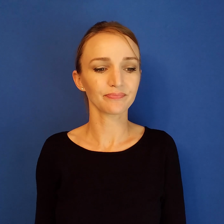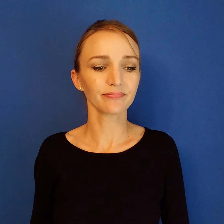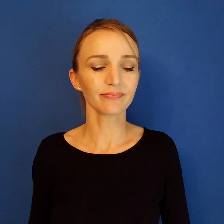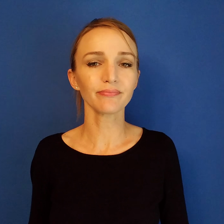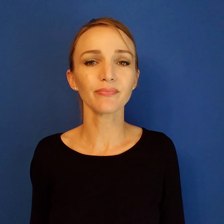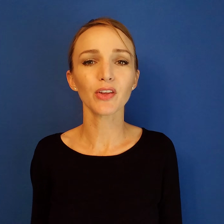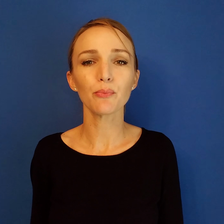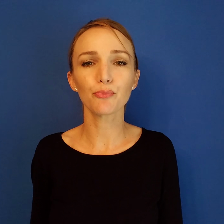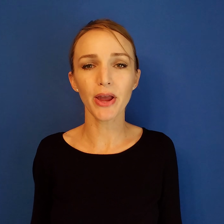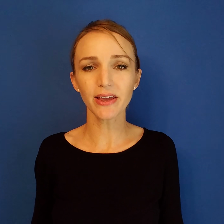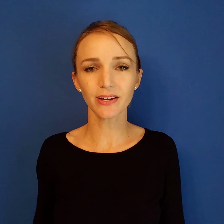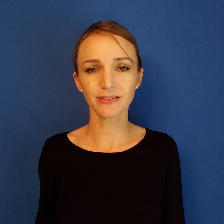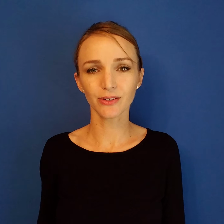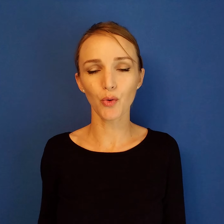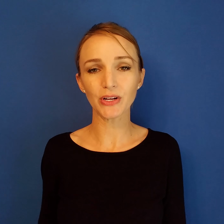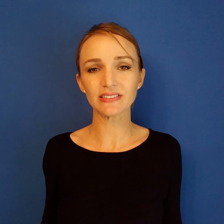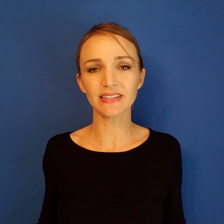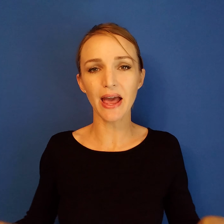Break. snap.